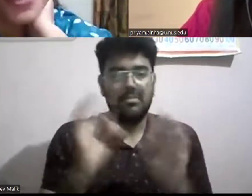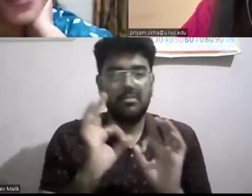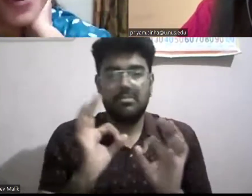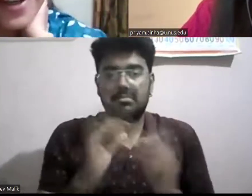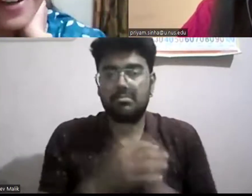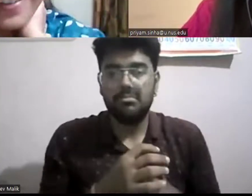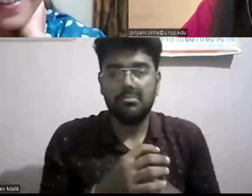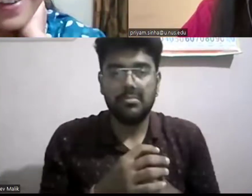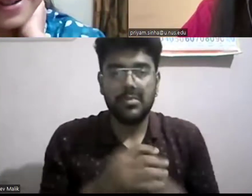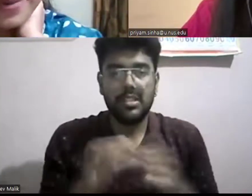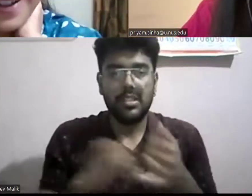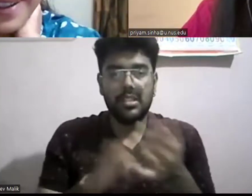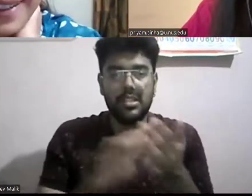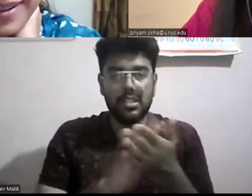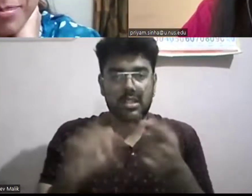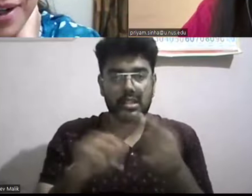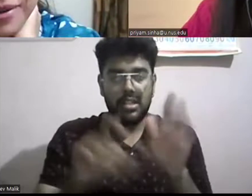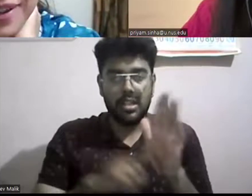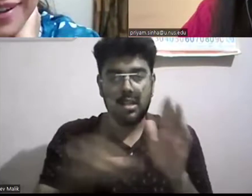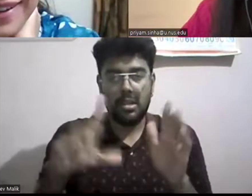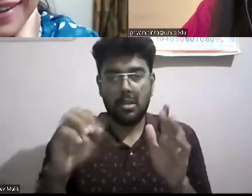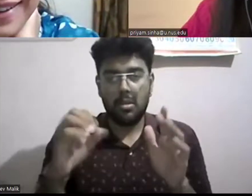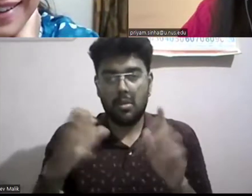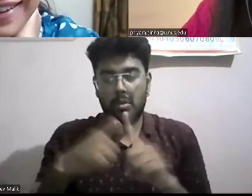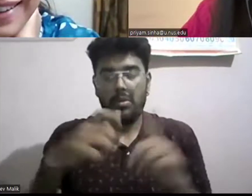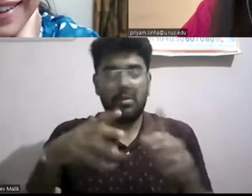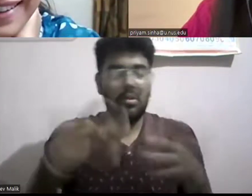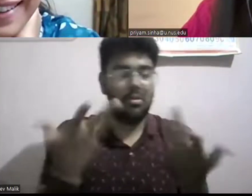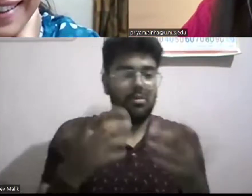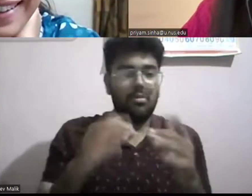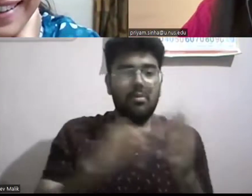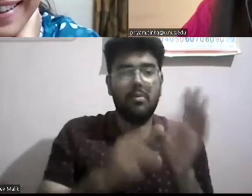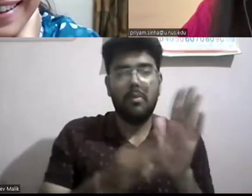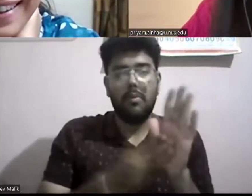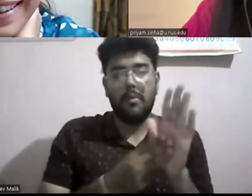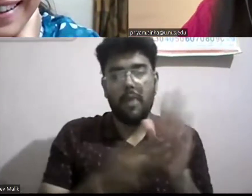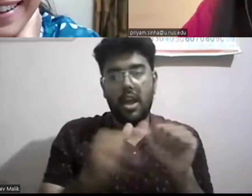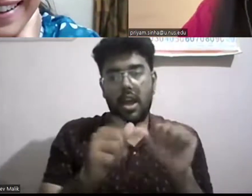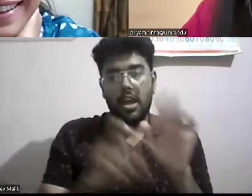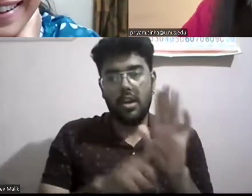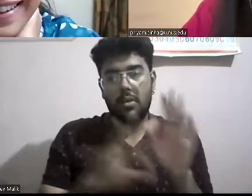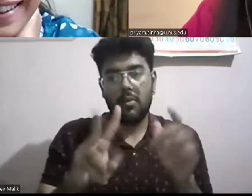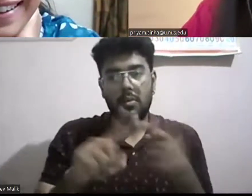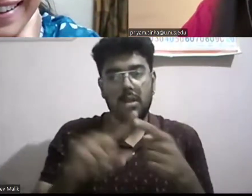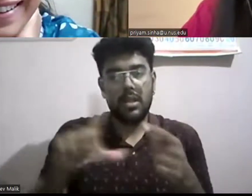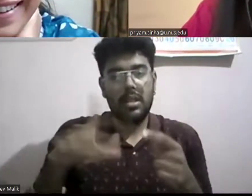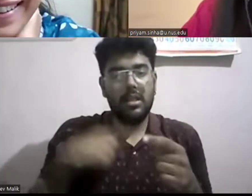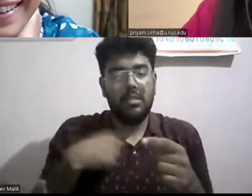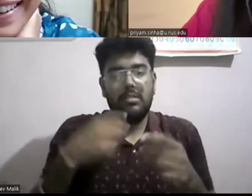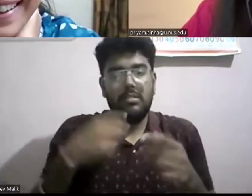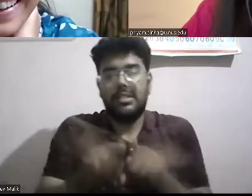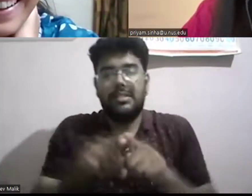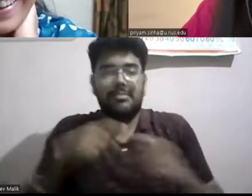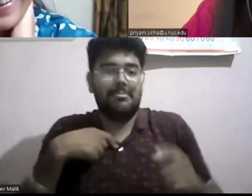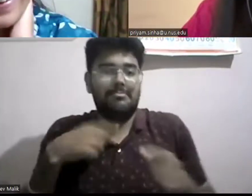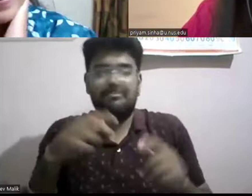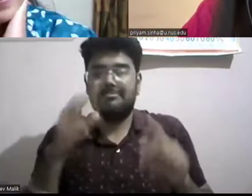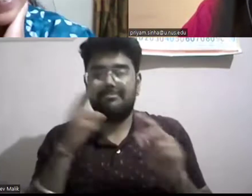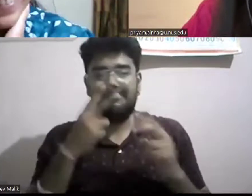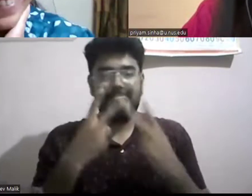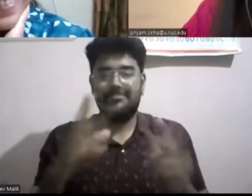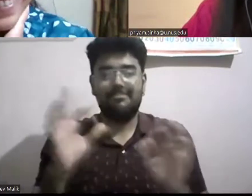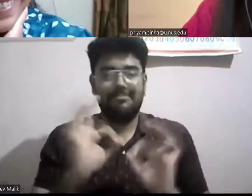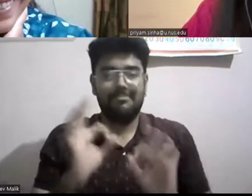one, Sherlock, and the other one, Marvel. Actually, Okay. I have not either. Both have